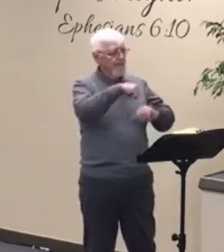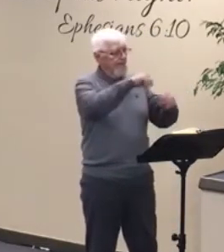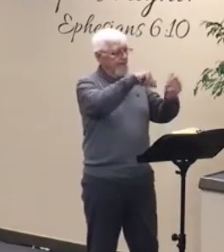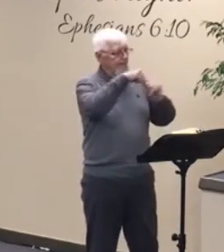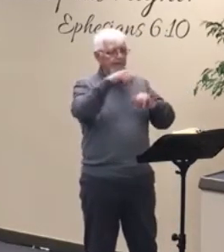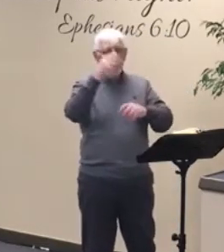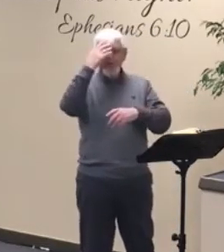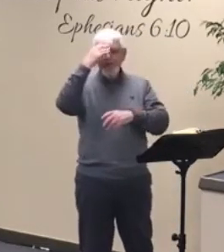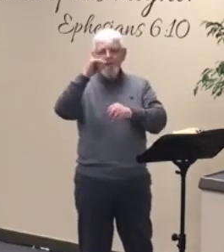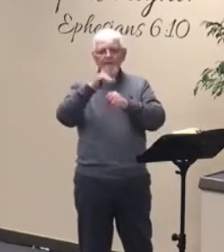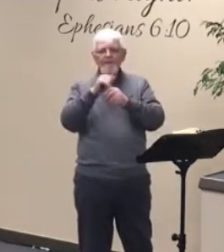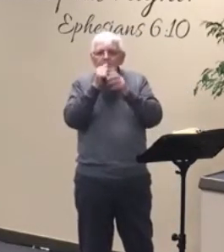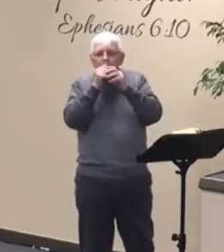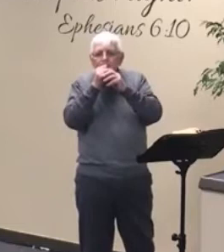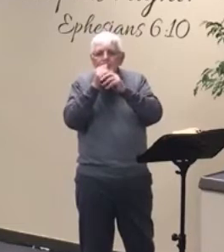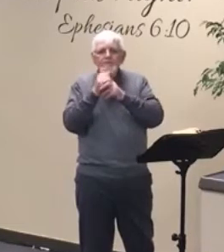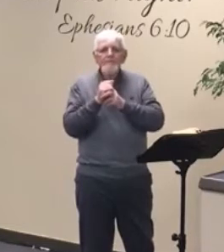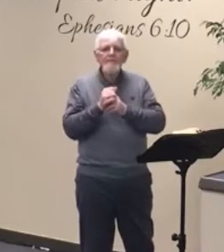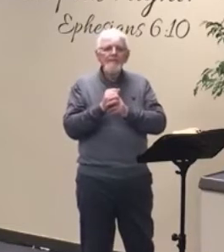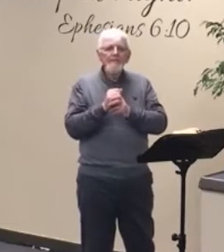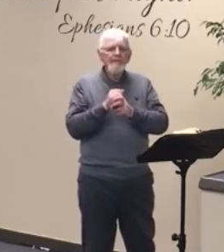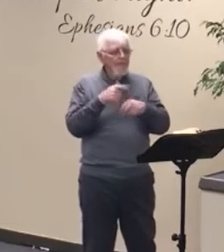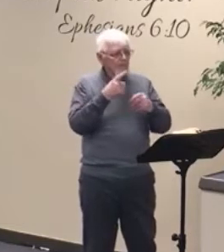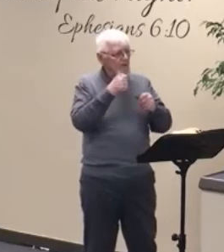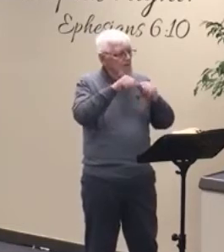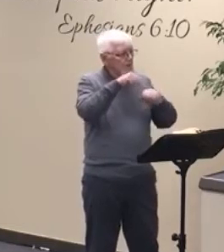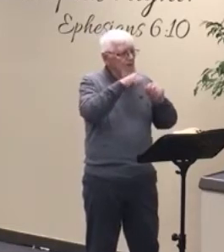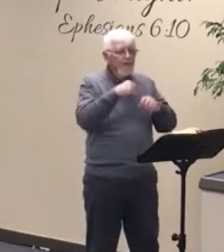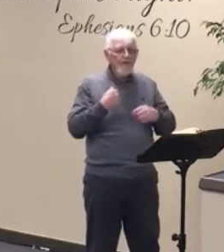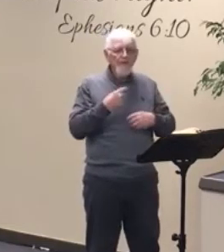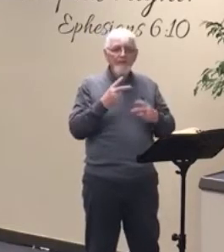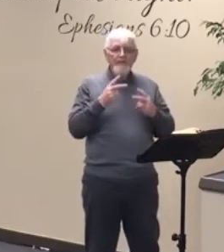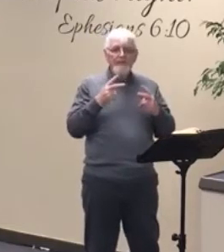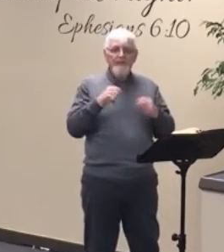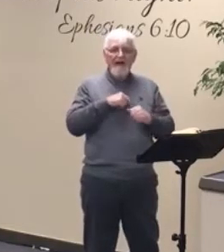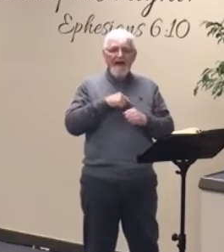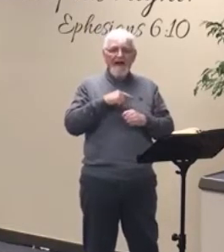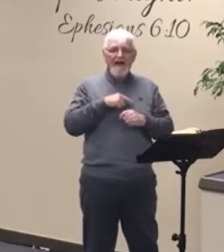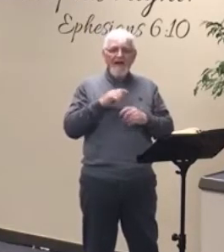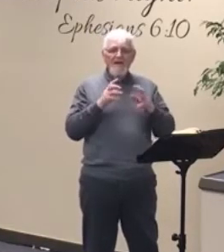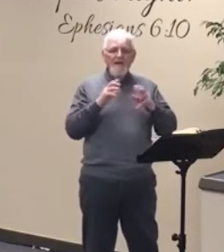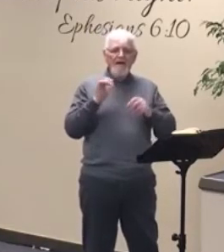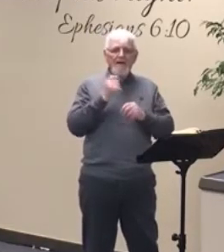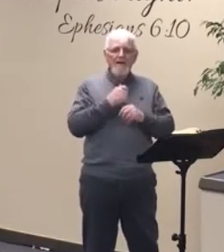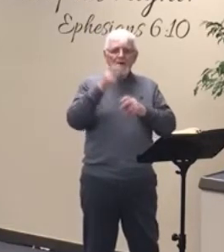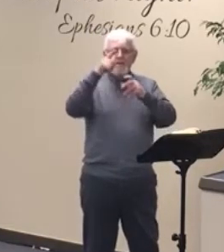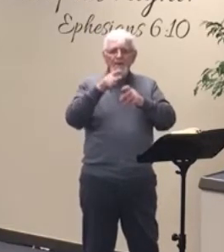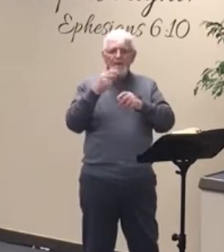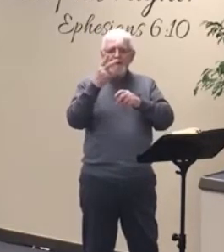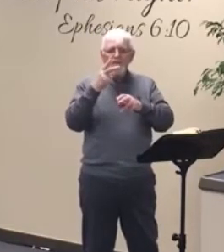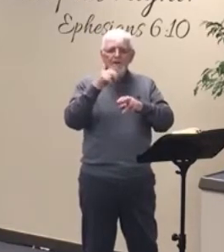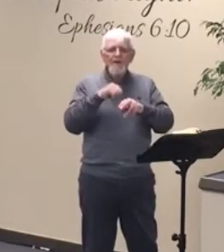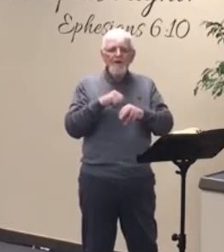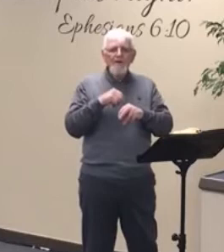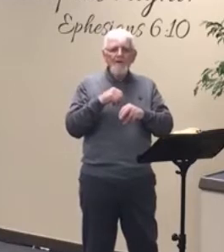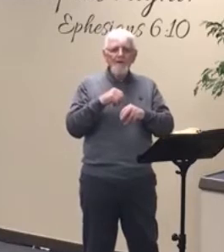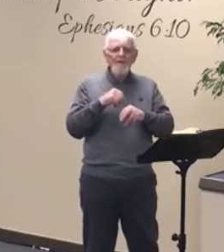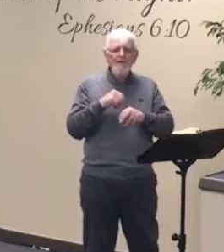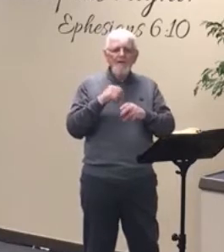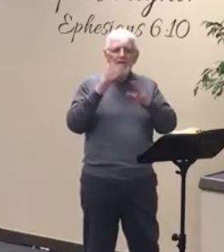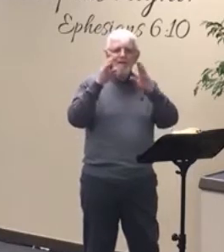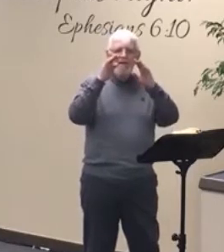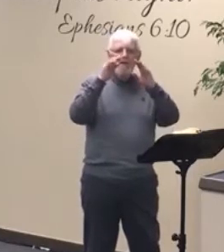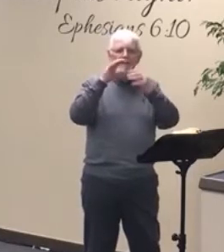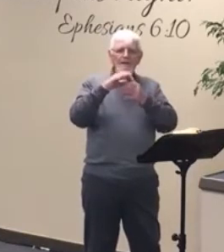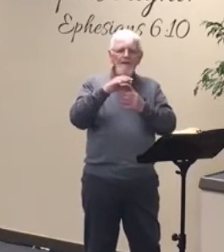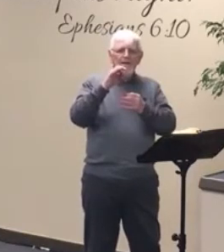They're the only ones that know the secret. They said one to another, We are very guilty concerning our brother, in that we saw the anguish of his soul when he besought